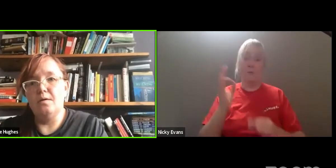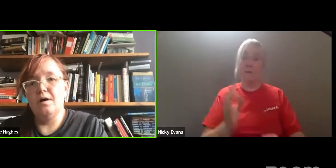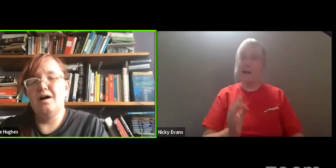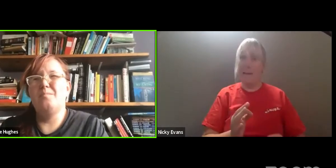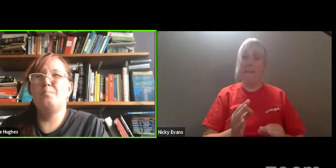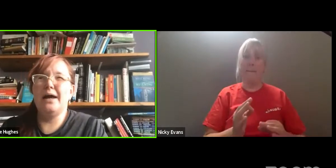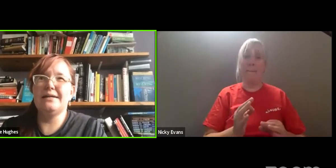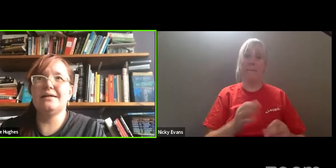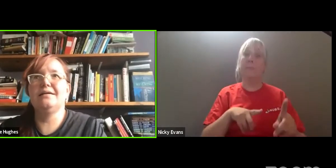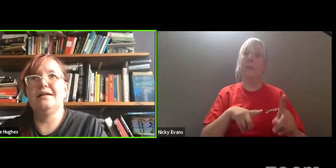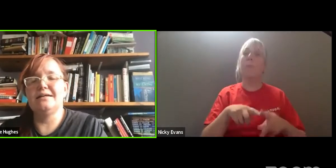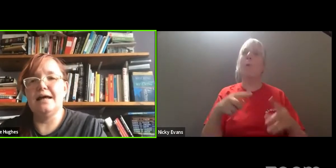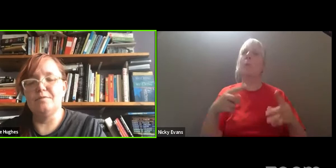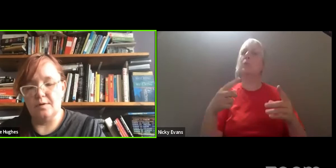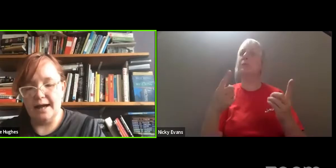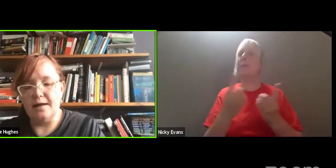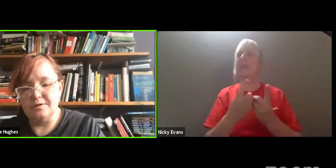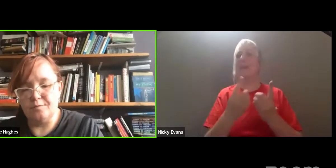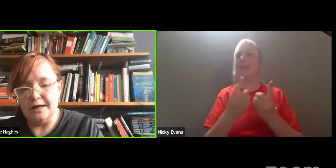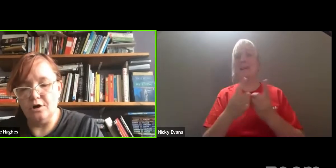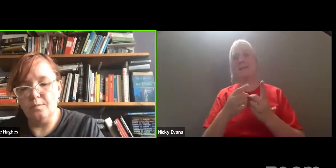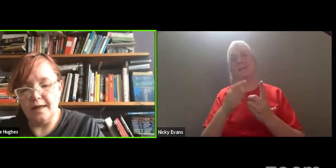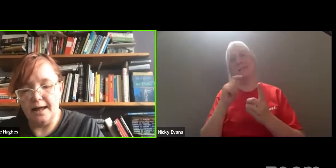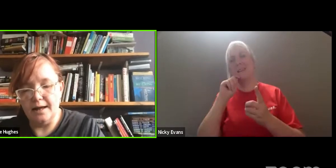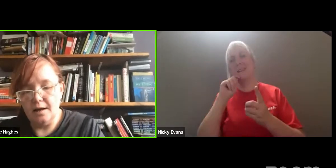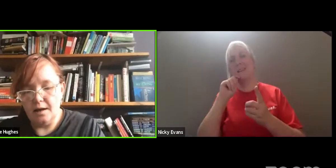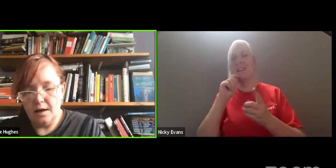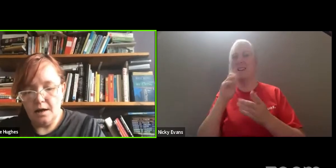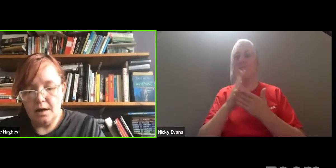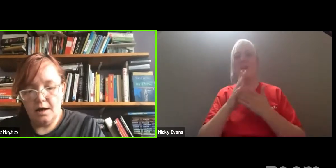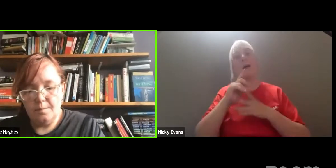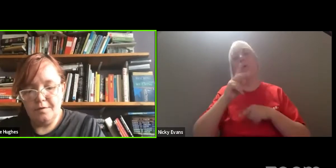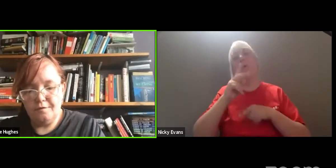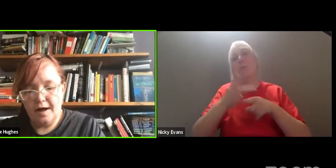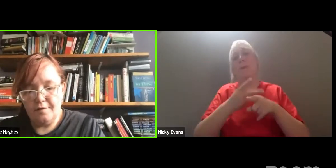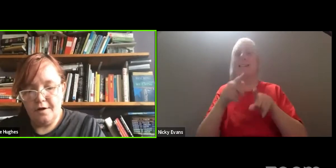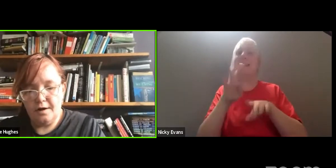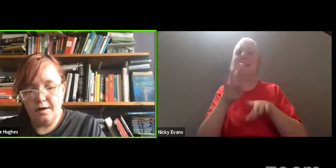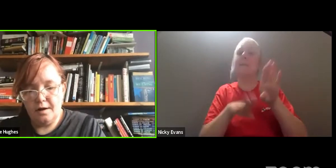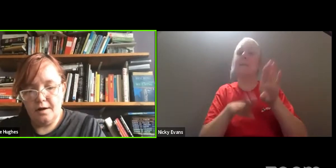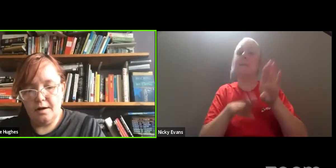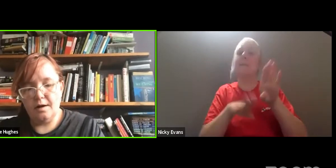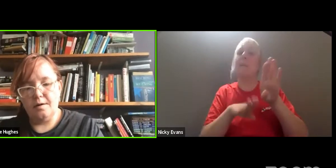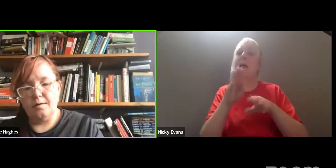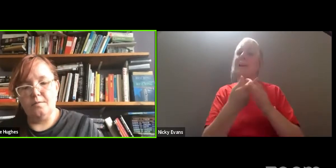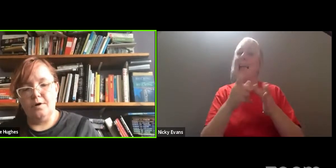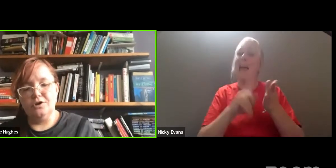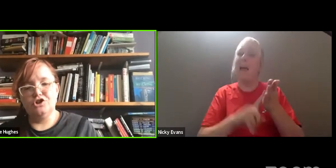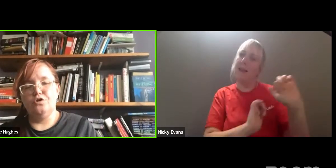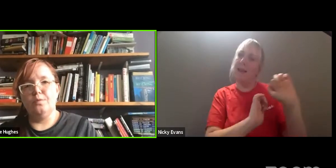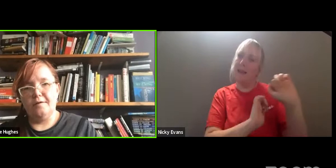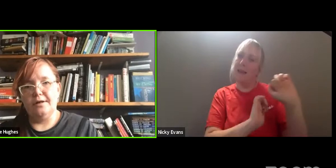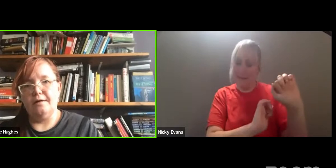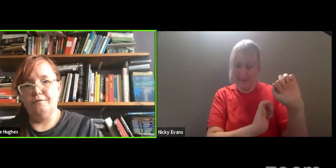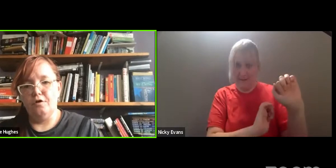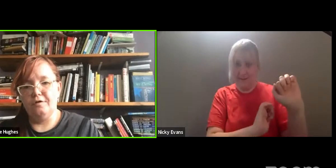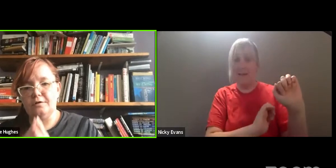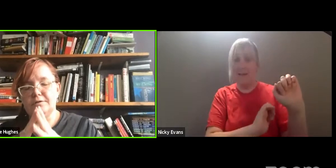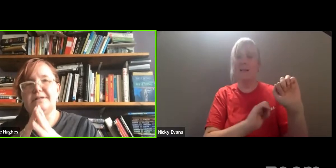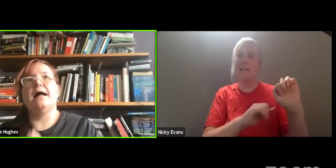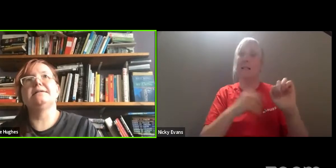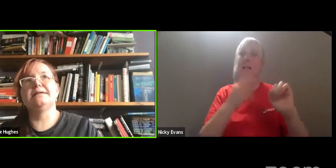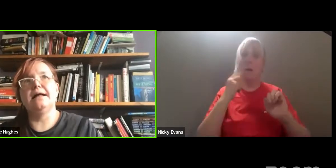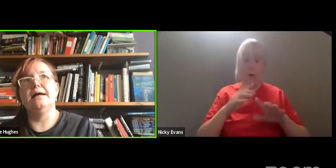talk about are basically the same as what Gail was bringing up there. The fact that once you are on that